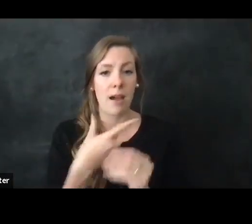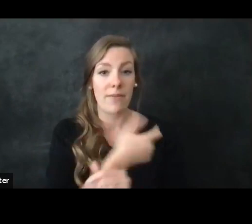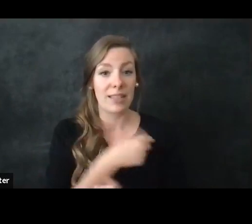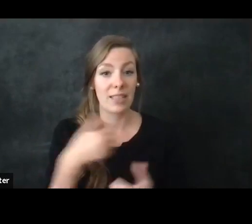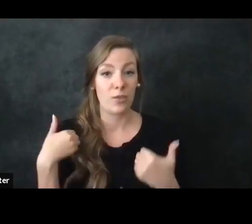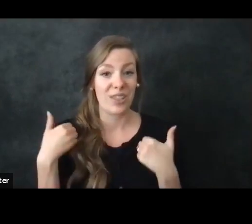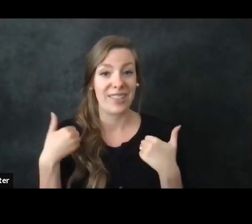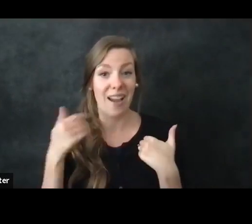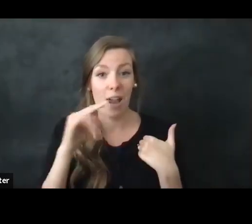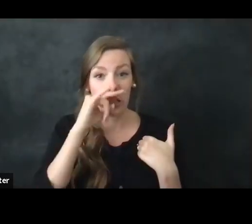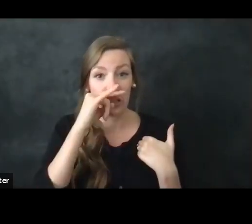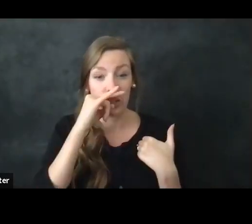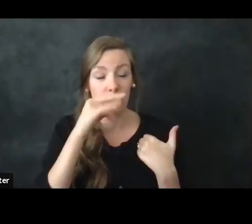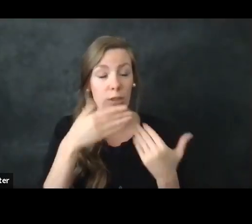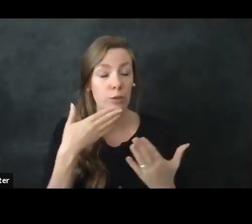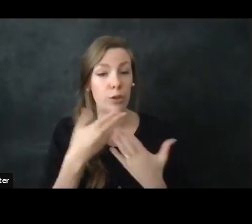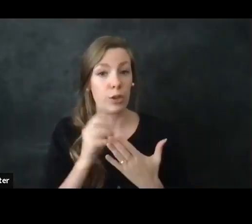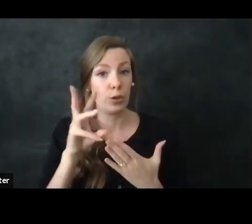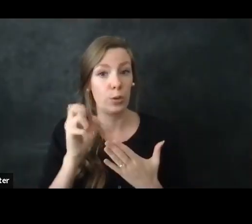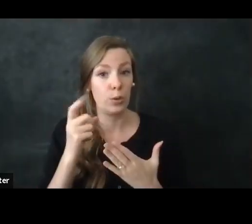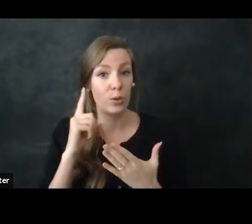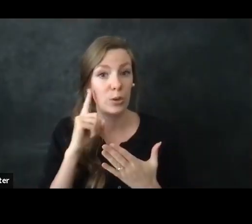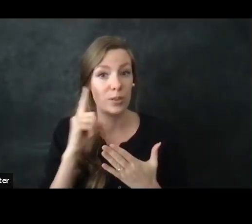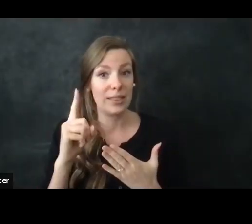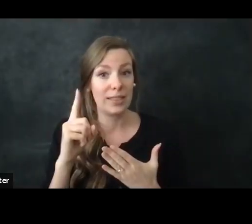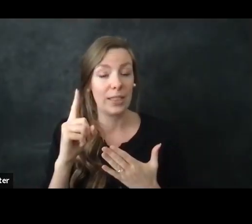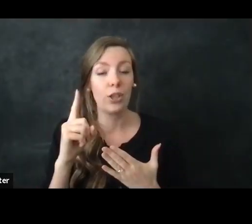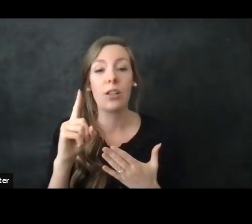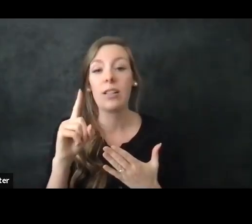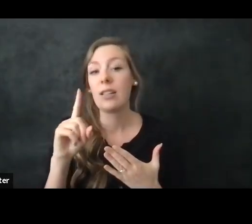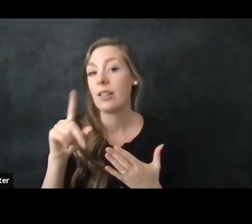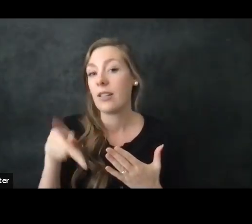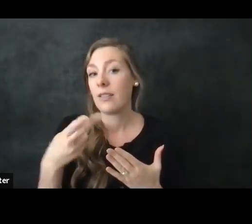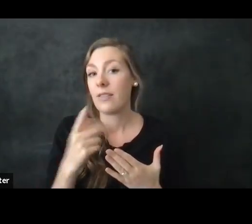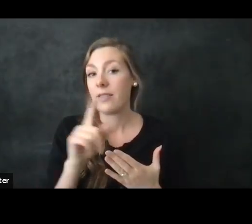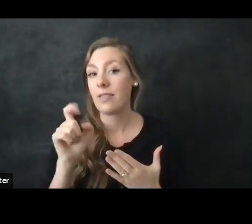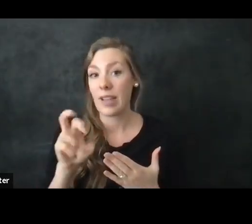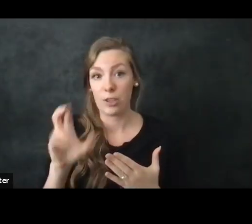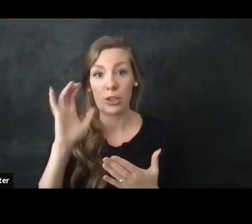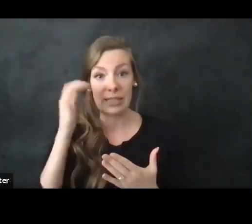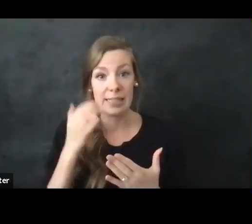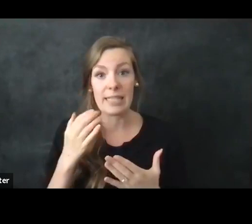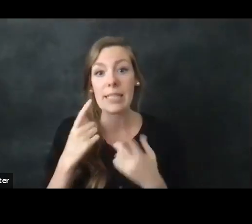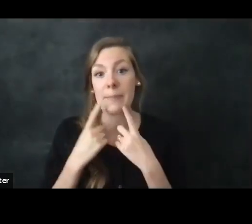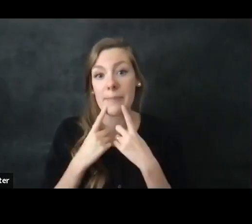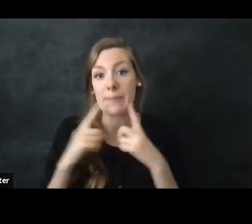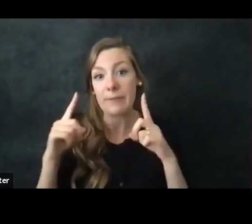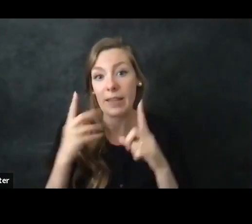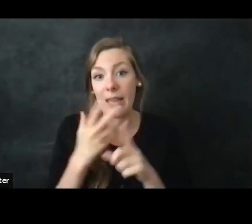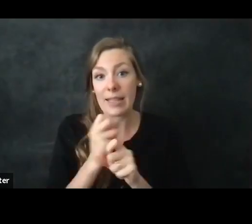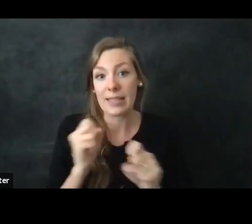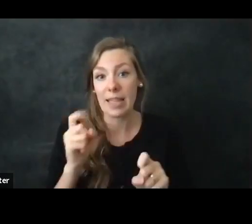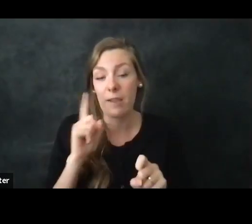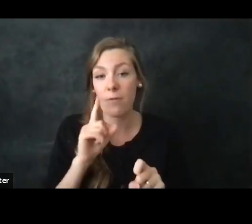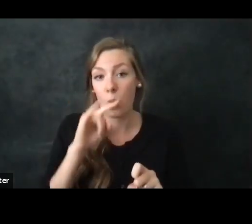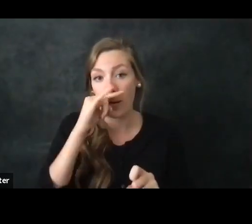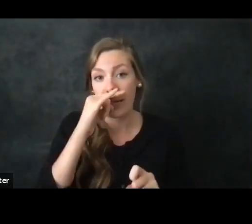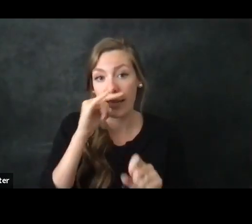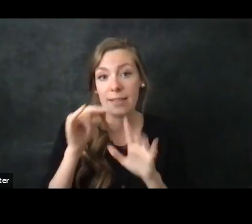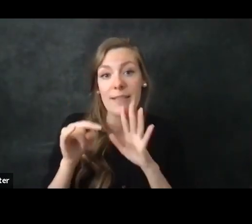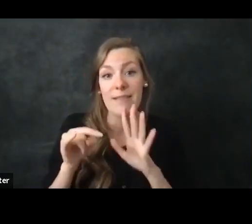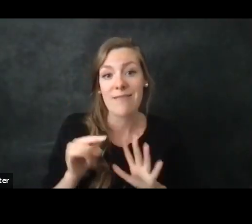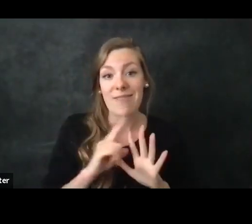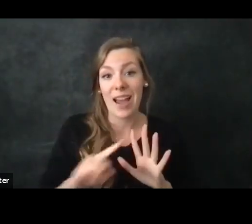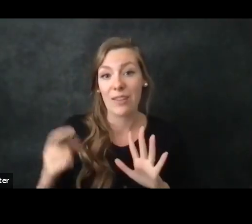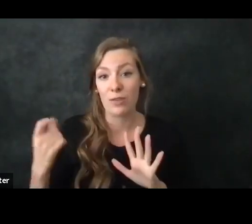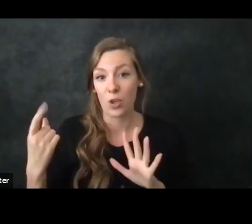to hear the data from Pfizer this week that shows that the vaccine is safe and effective for children aged 5 to 11. It could not come at a